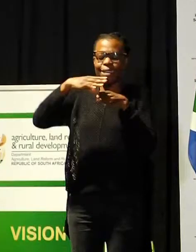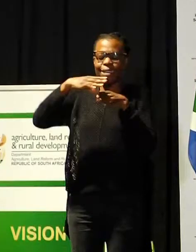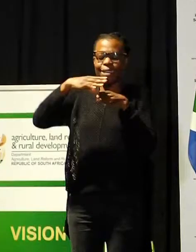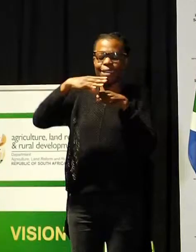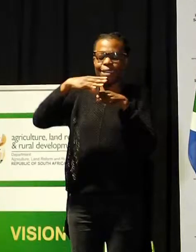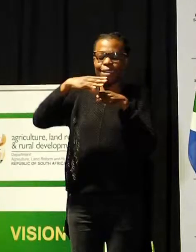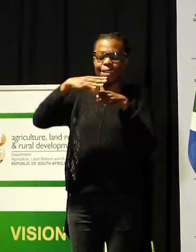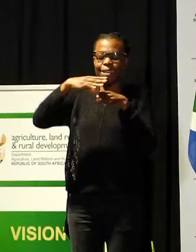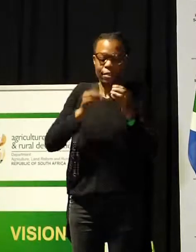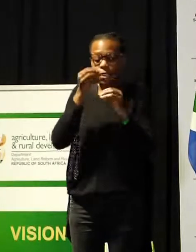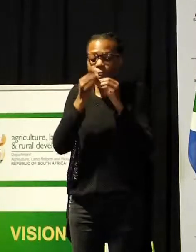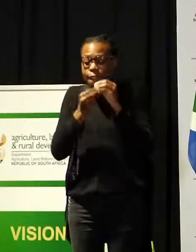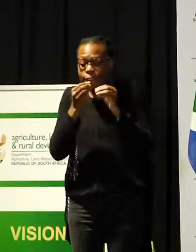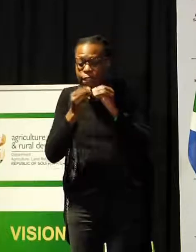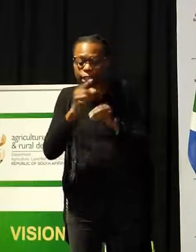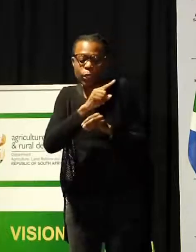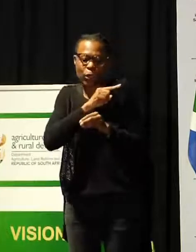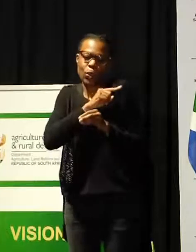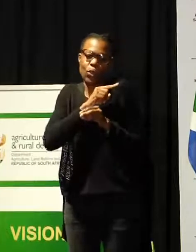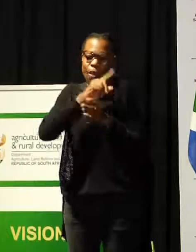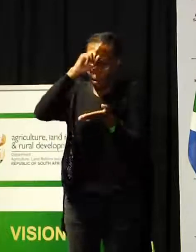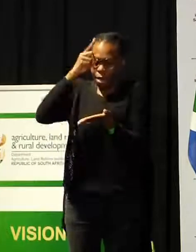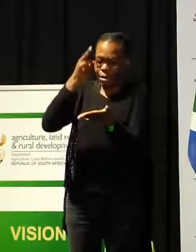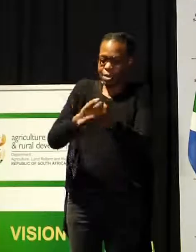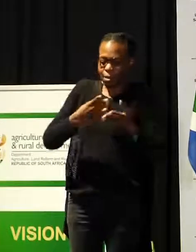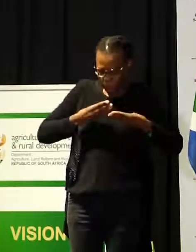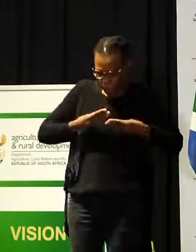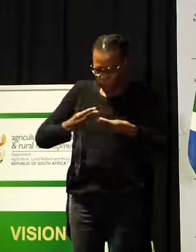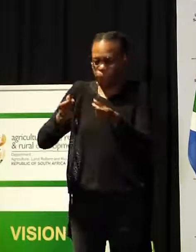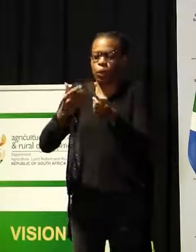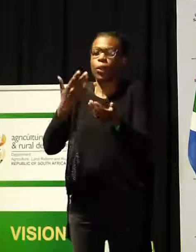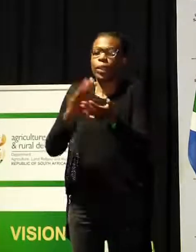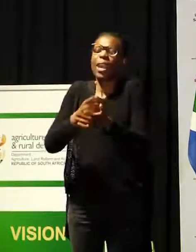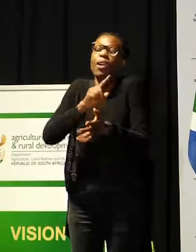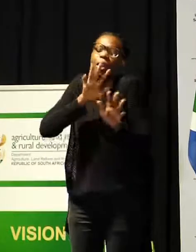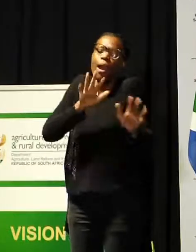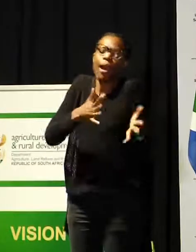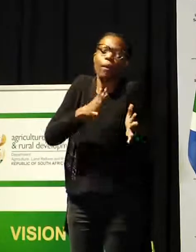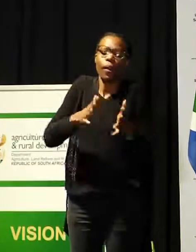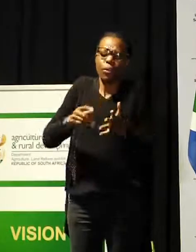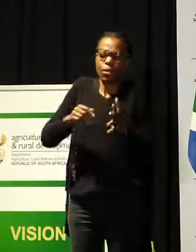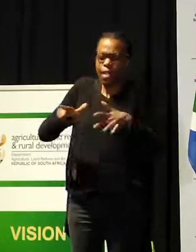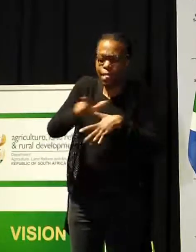ensure smooth decision-making regarding to whom the land should be transferred.